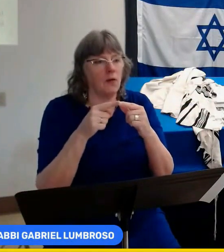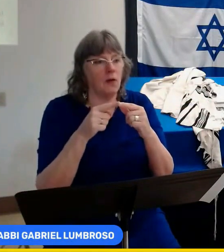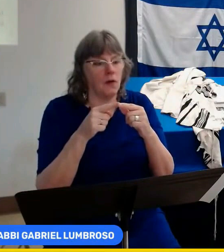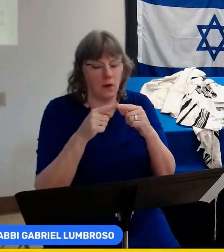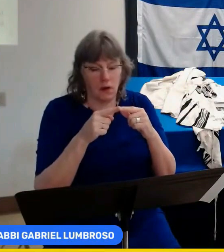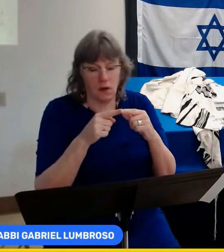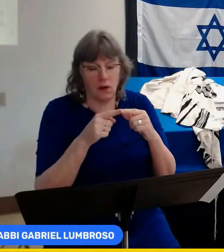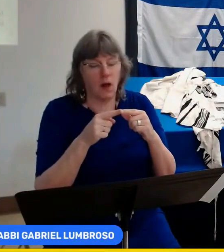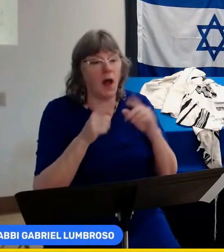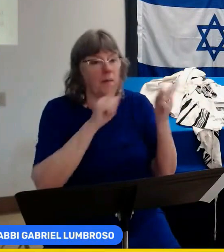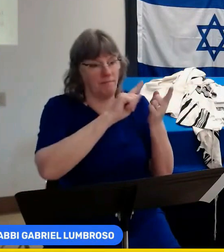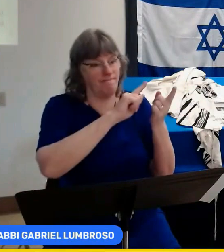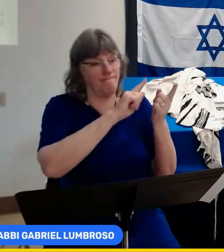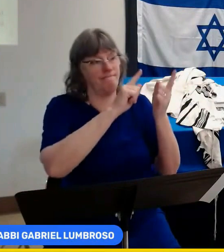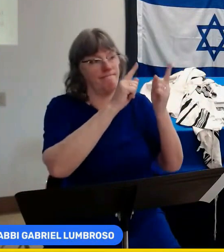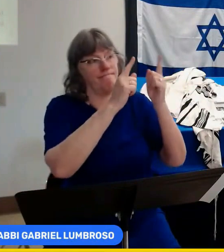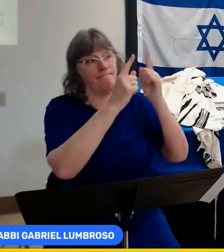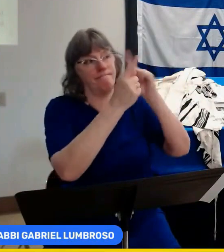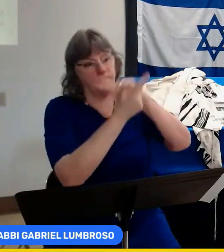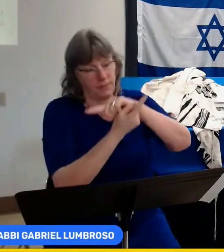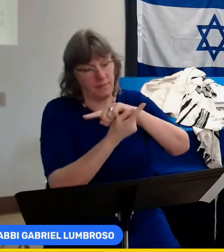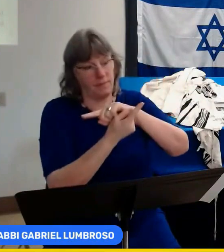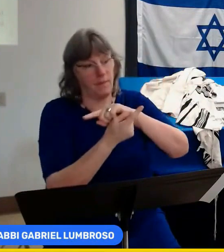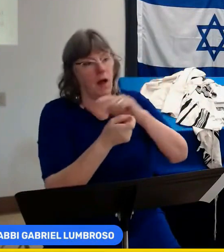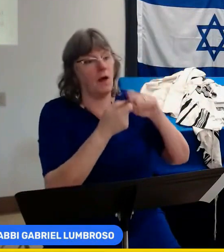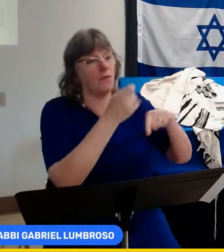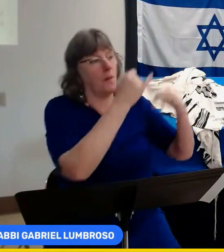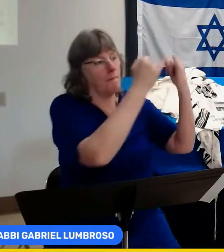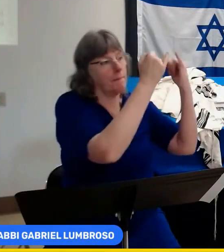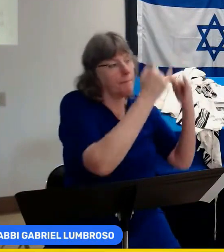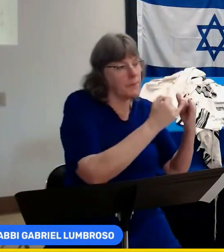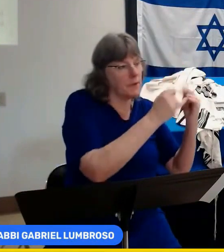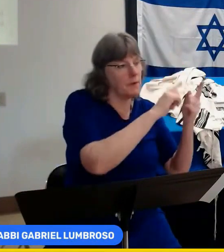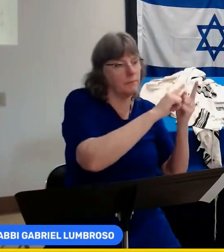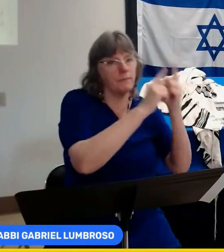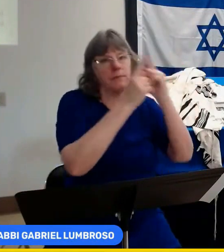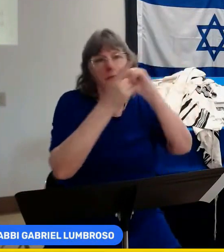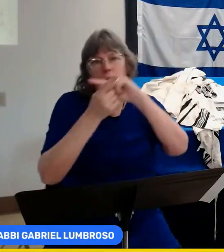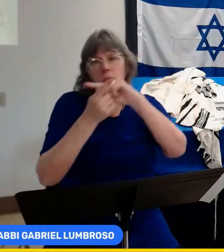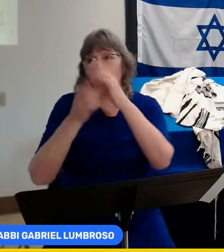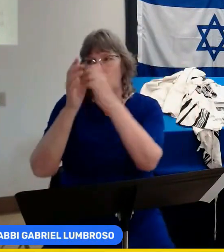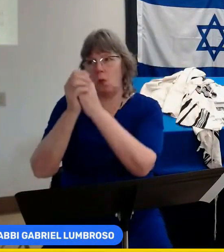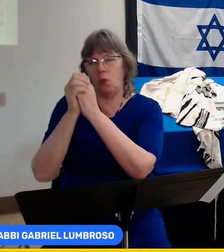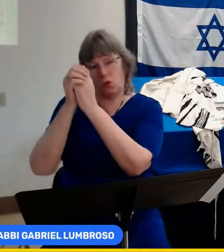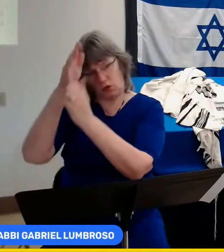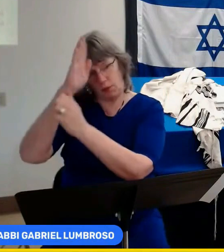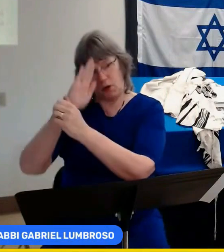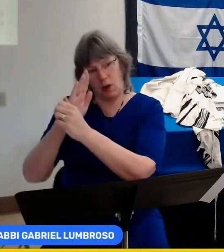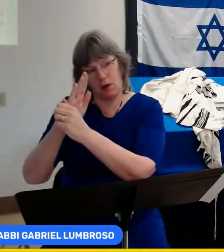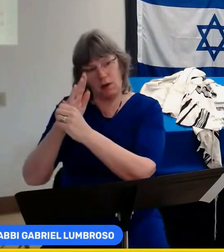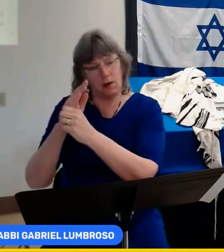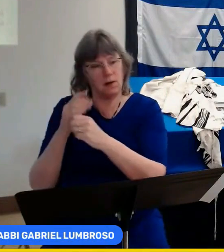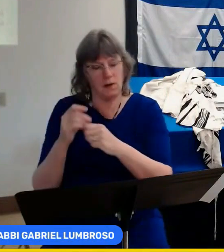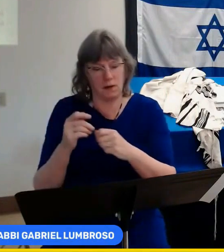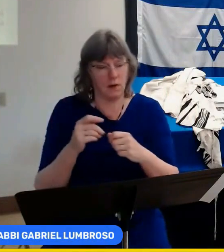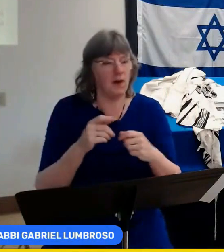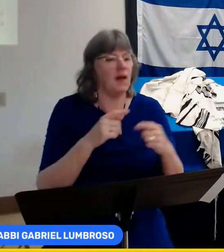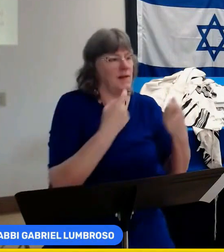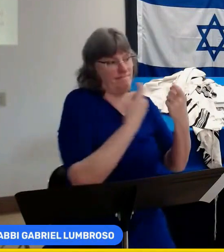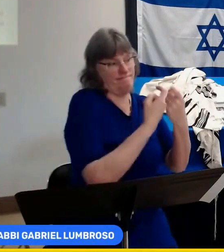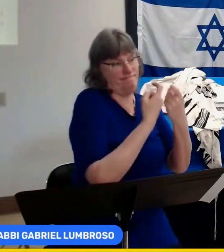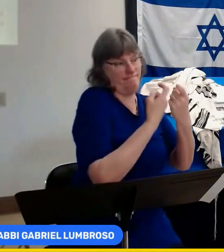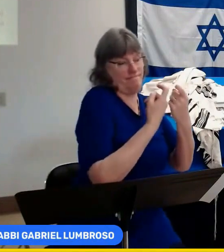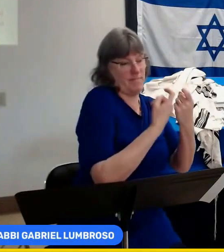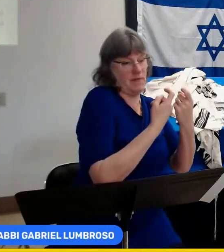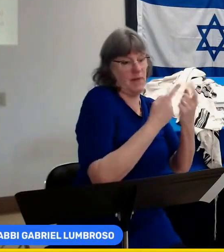has to do with conversion from paganism to the worship of one God, from a state of sent to